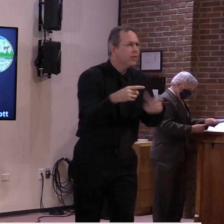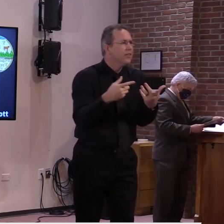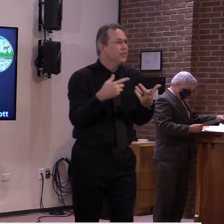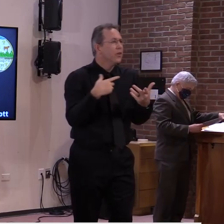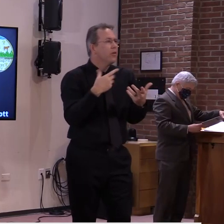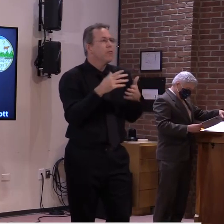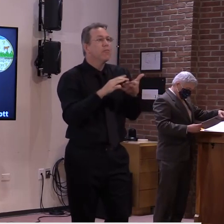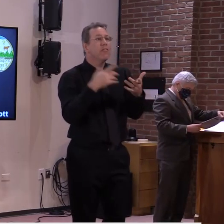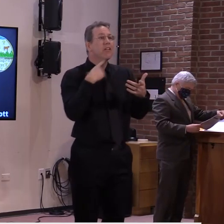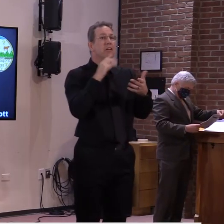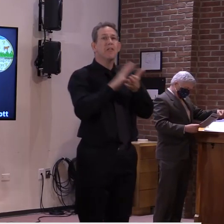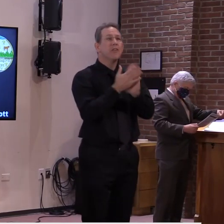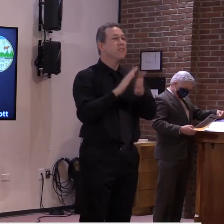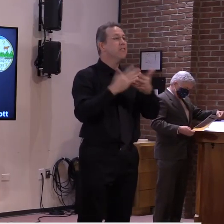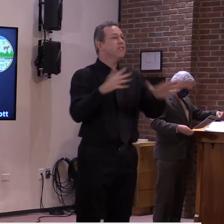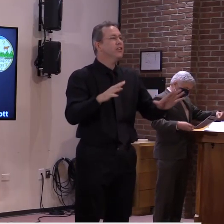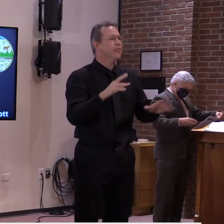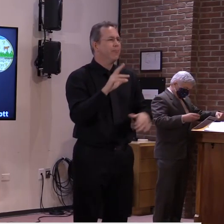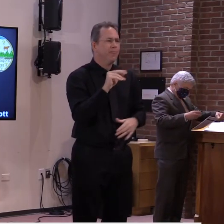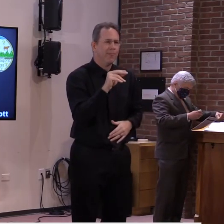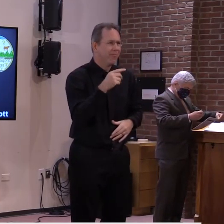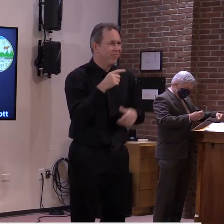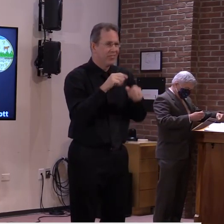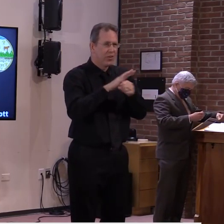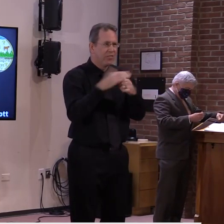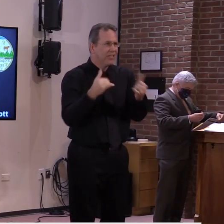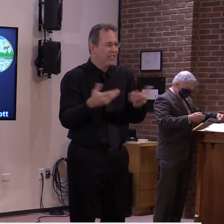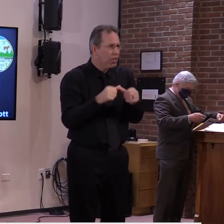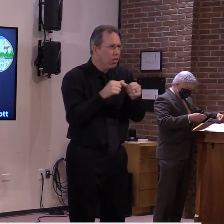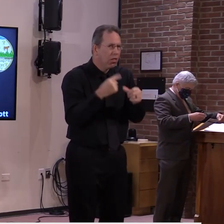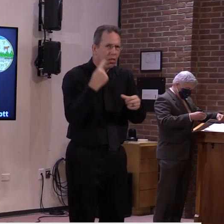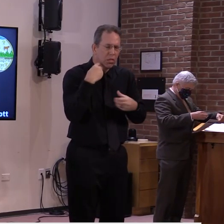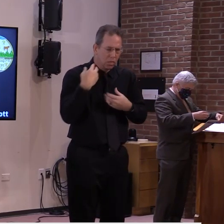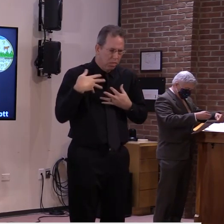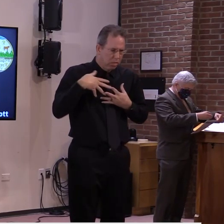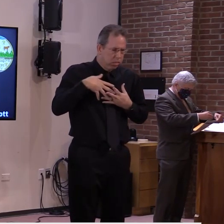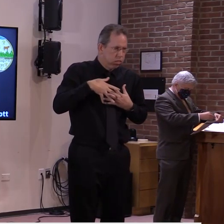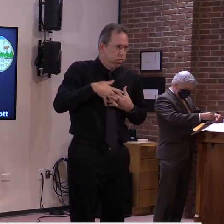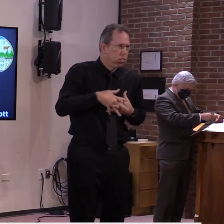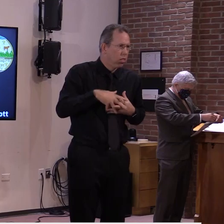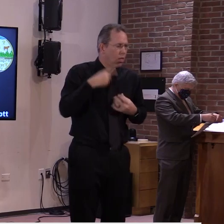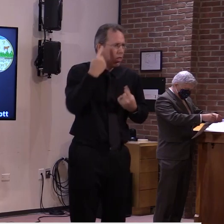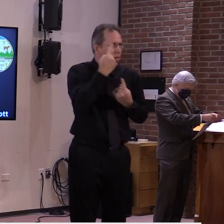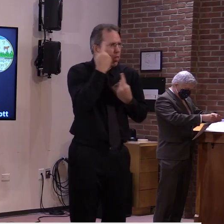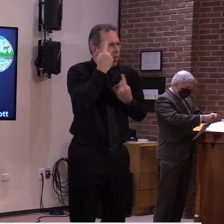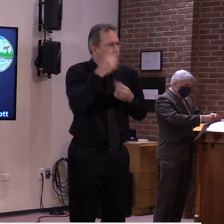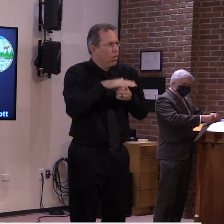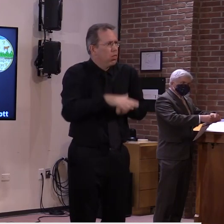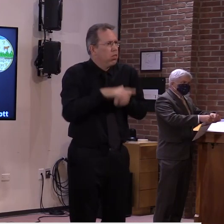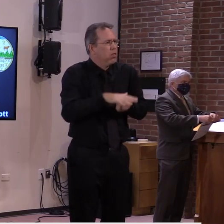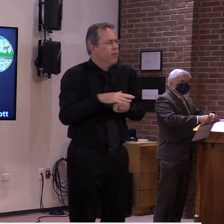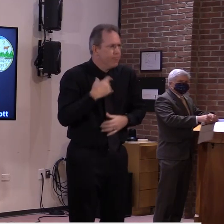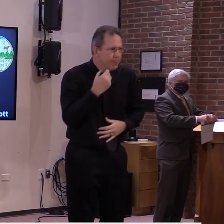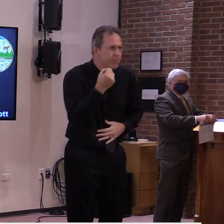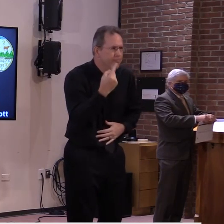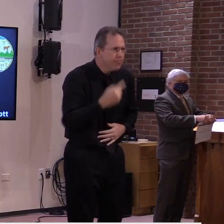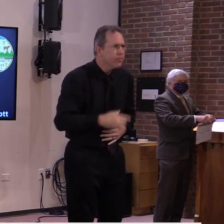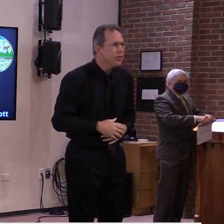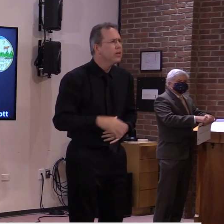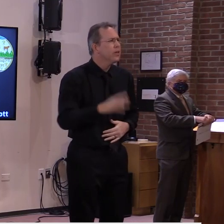so prolonged, and we don't know when it will end. This forces us to be physically and emotionally separated from the